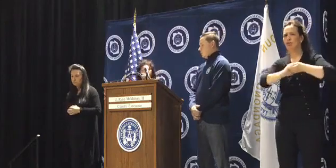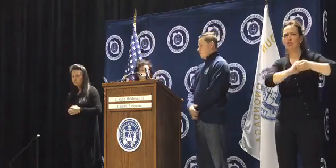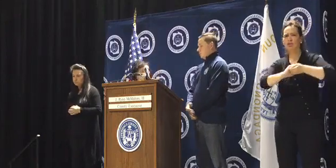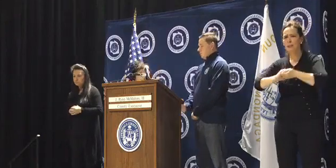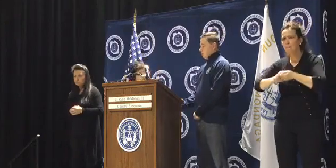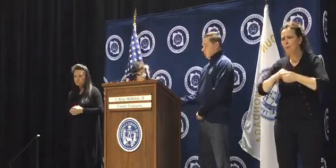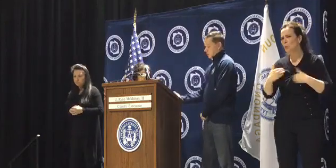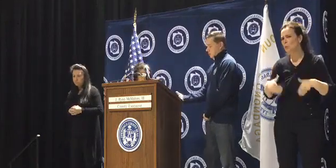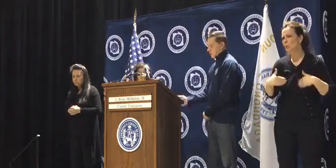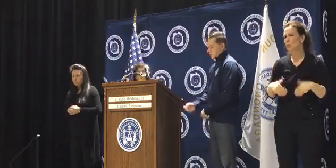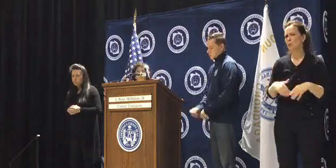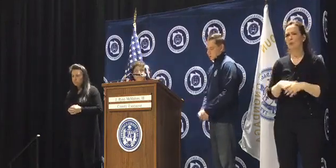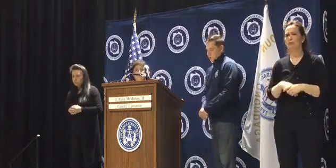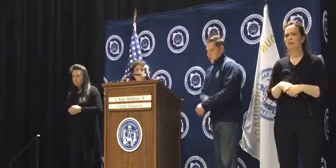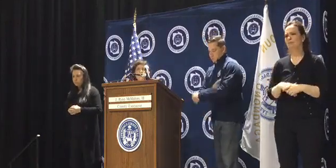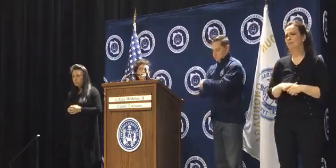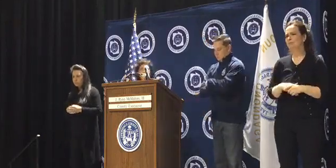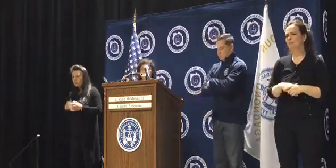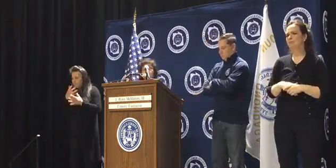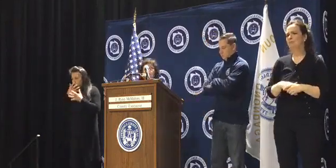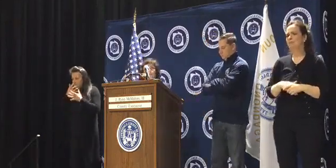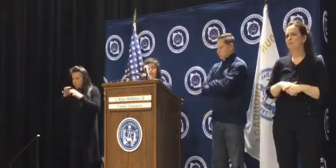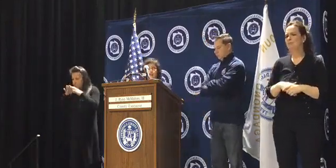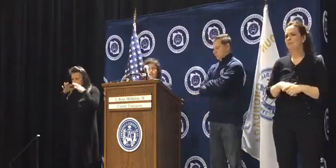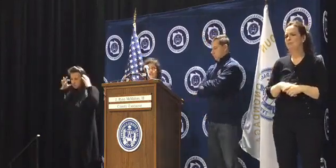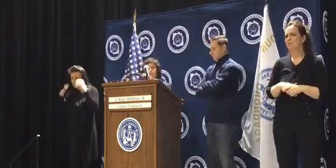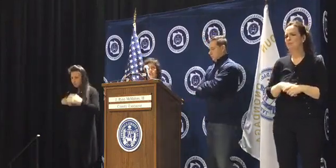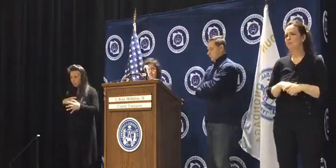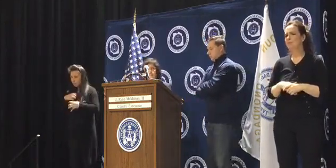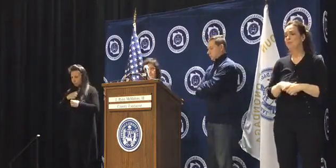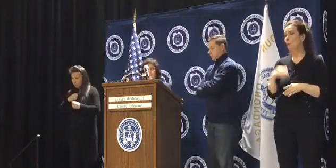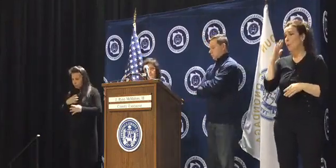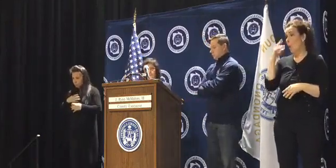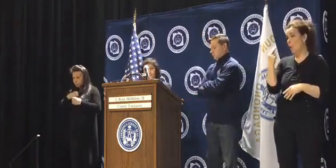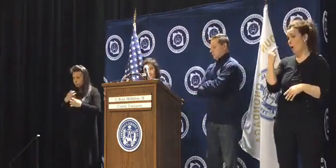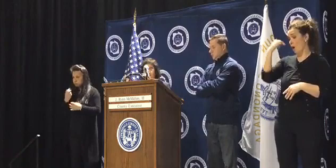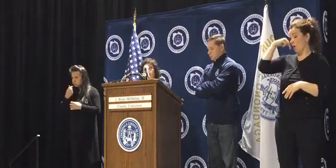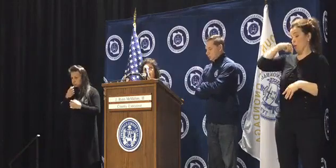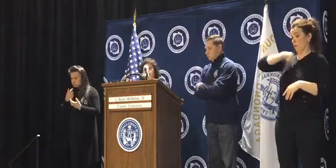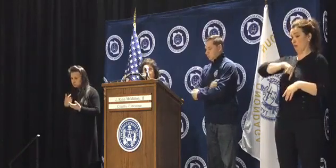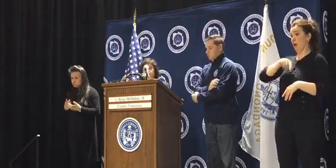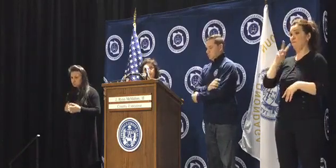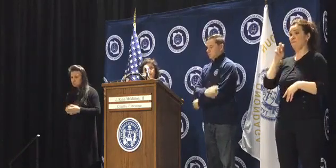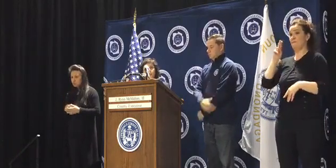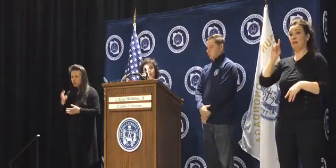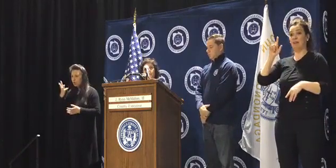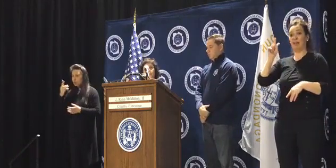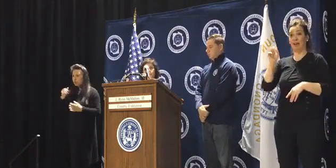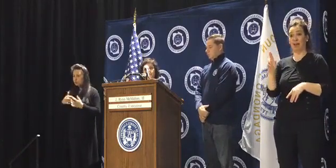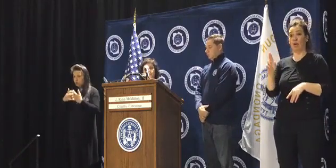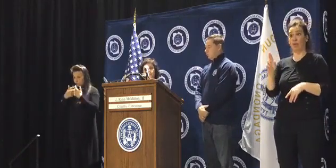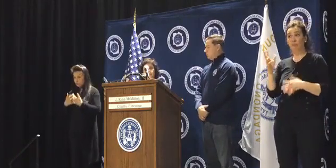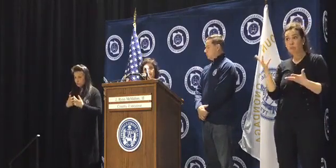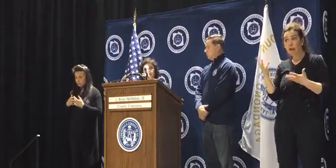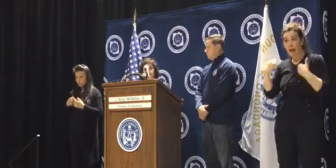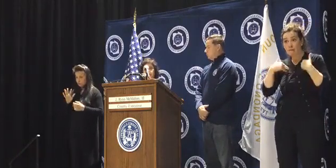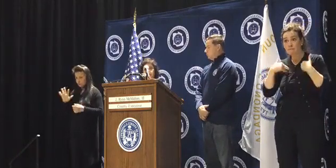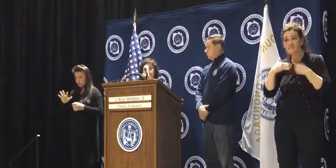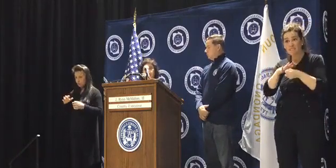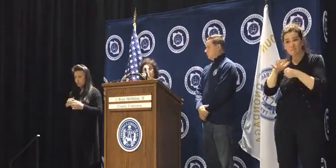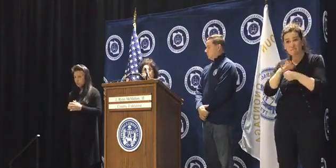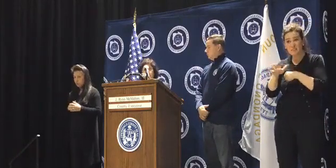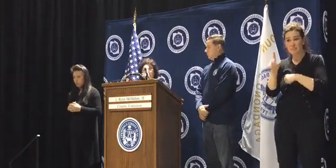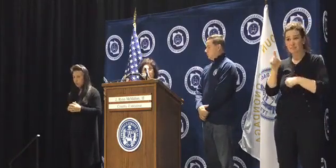So I think there's, at least to us, we have asked this question. Hospital keep track of all these things, and